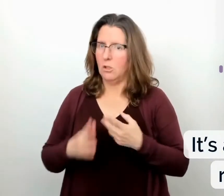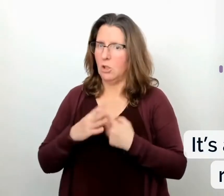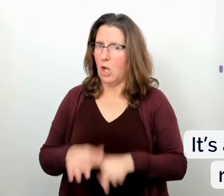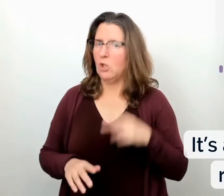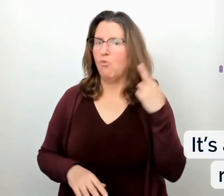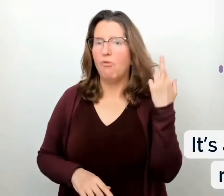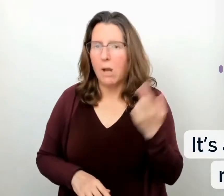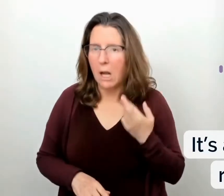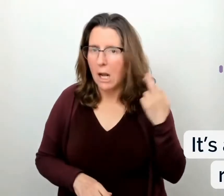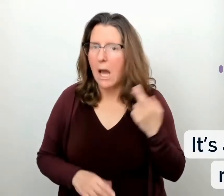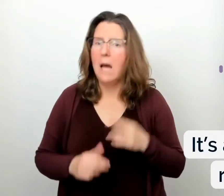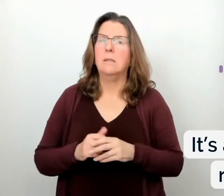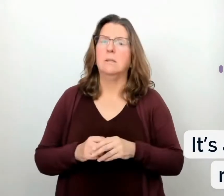and recognized